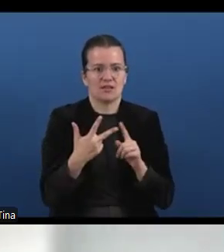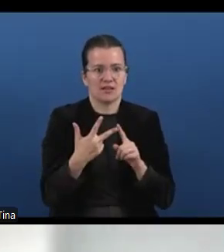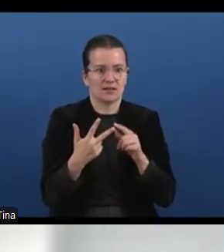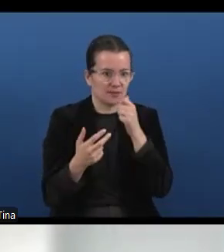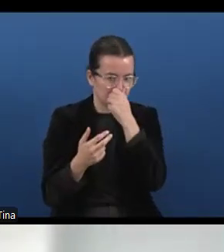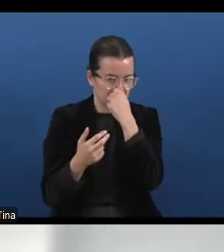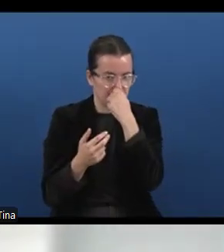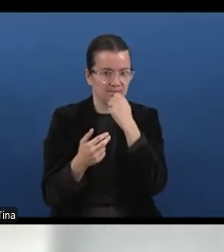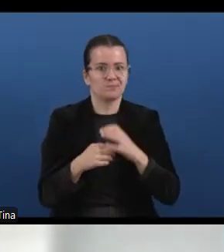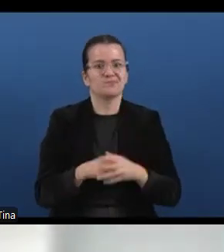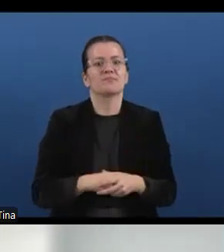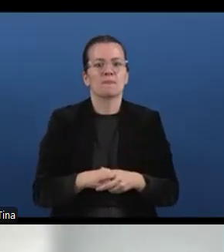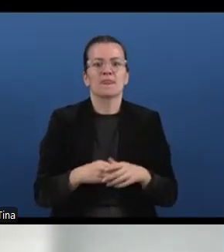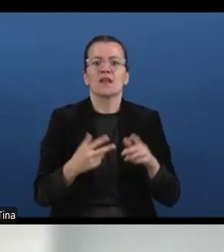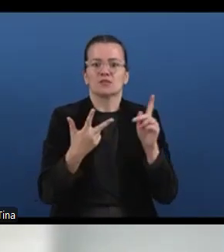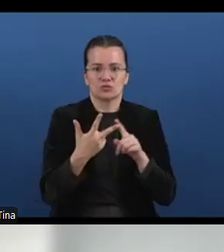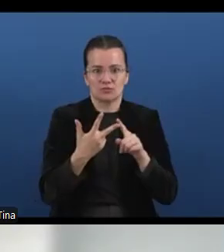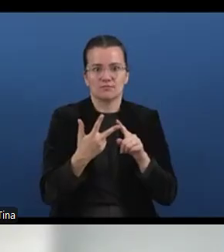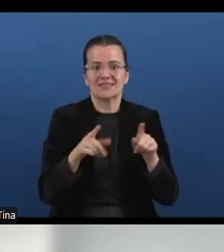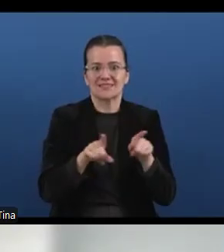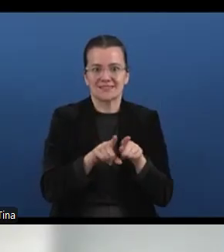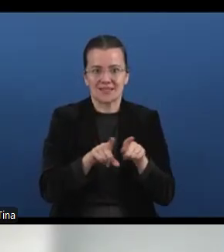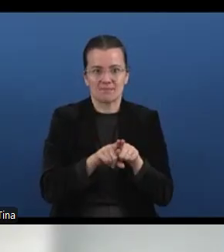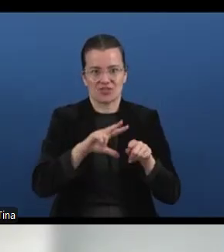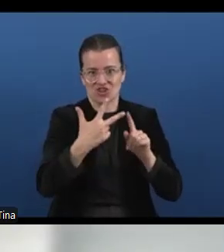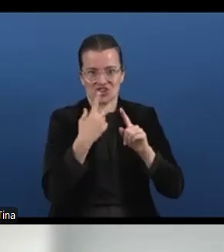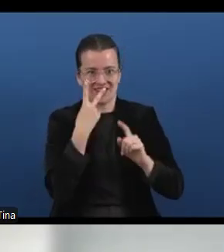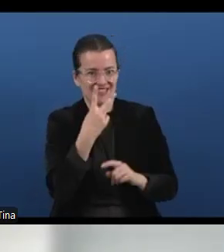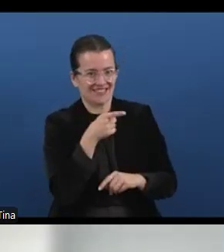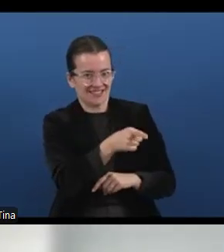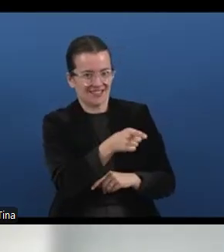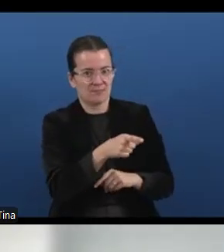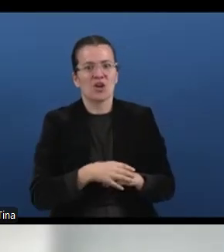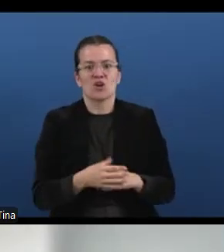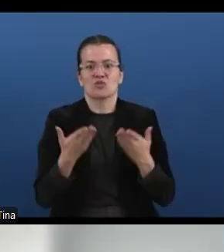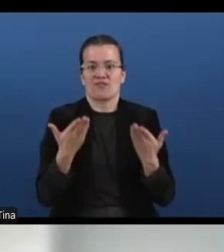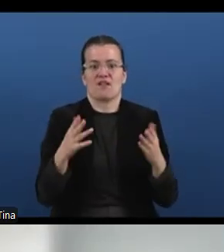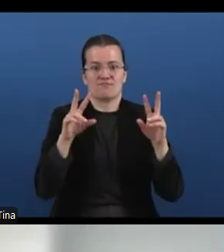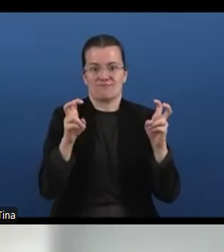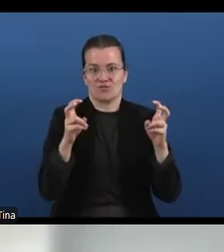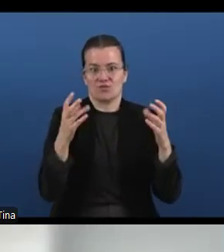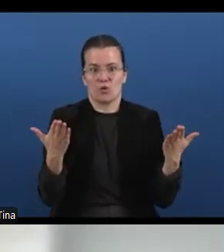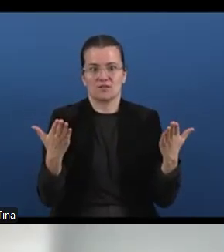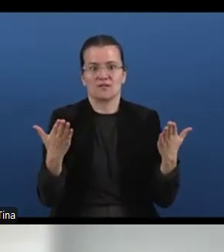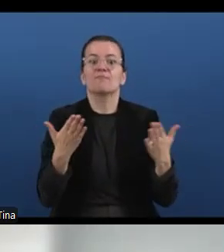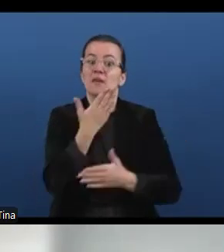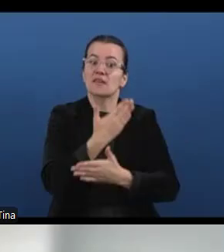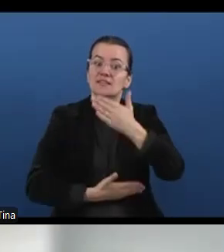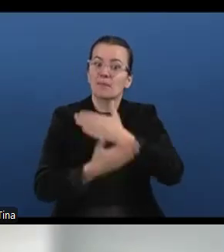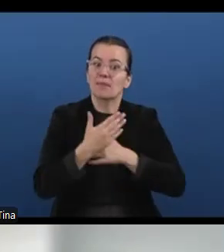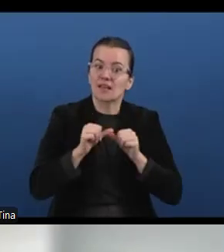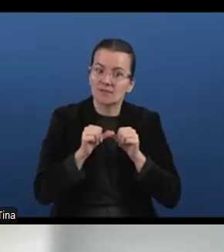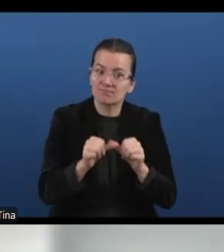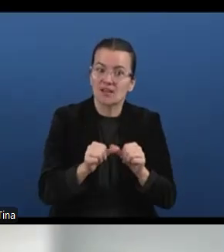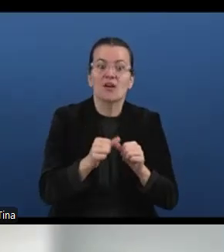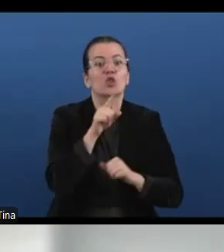disability, 12 months gross salary in case of total and permanent disability. Alors, I would like